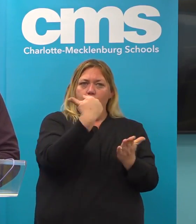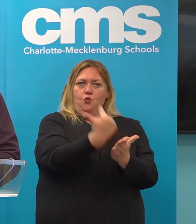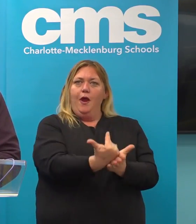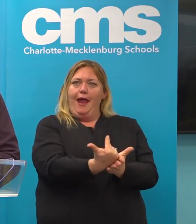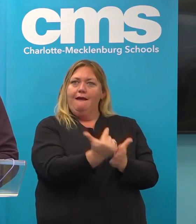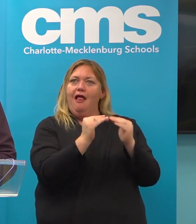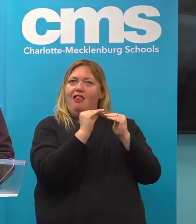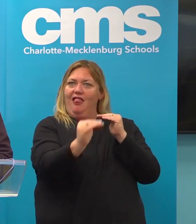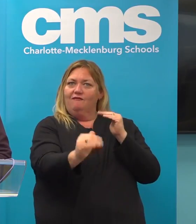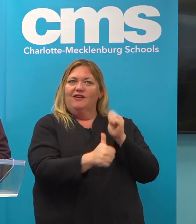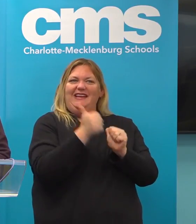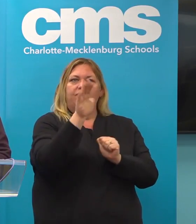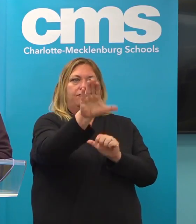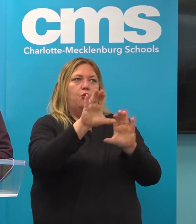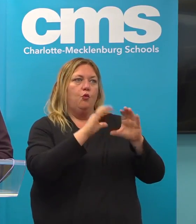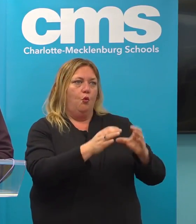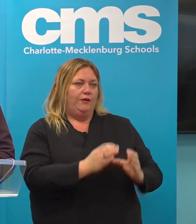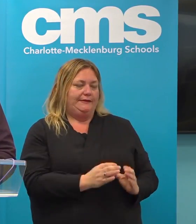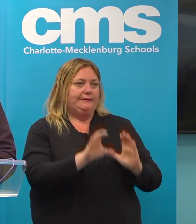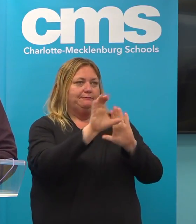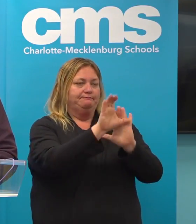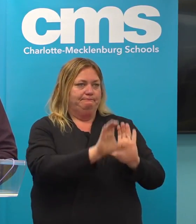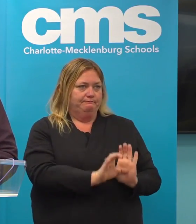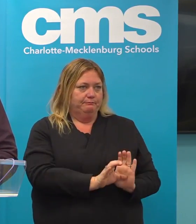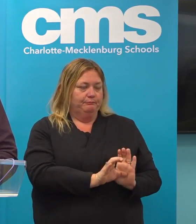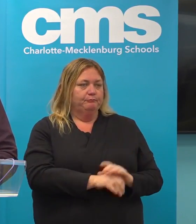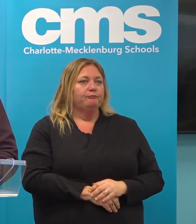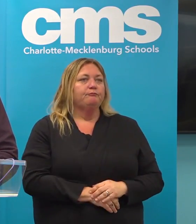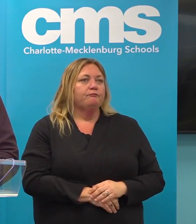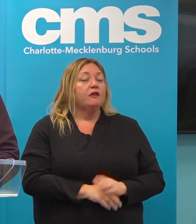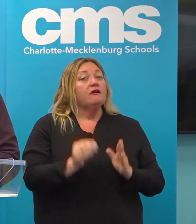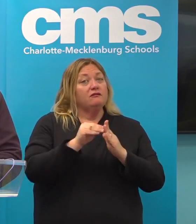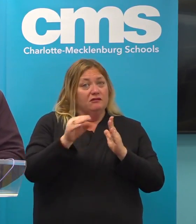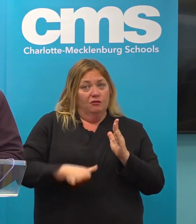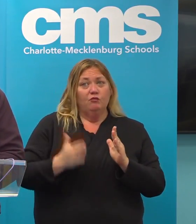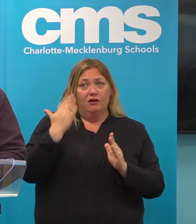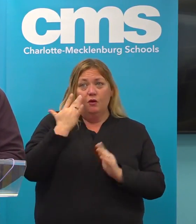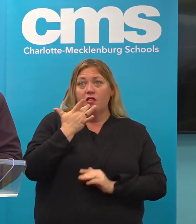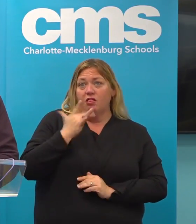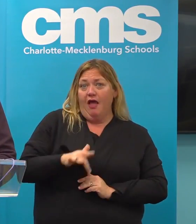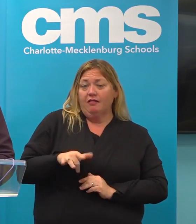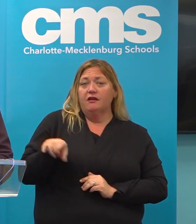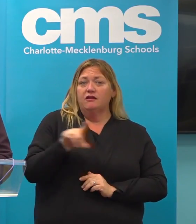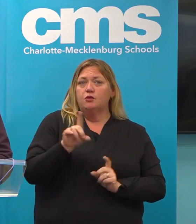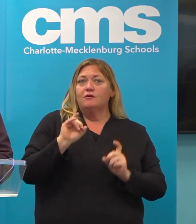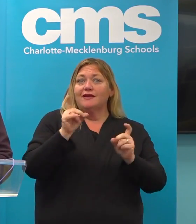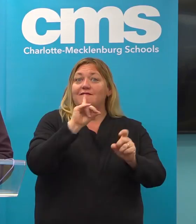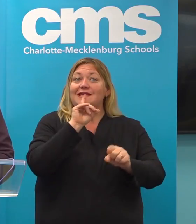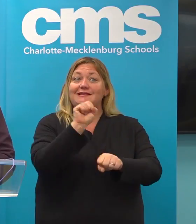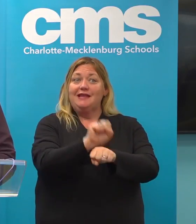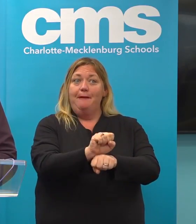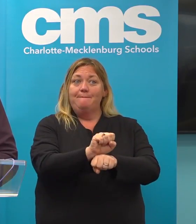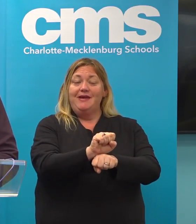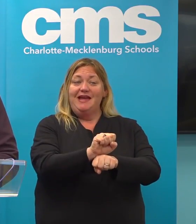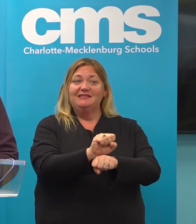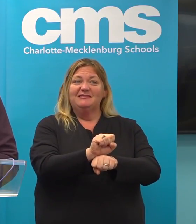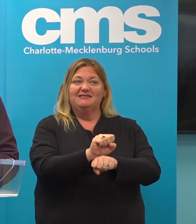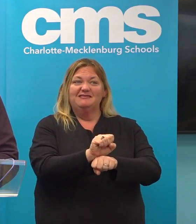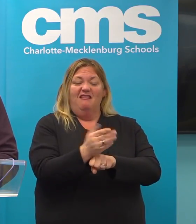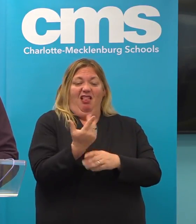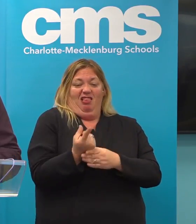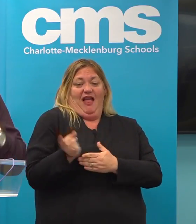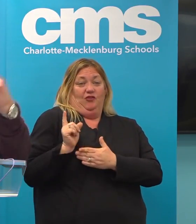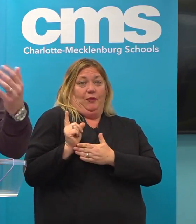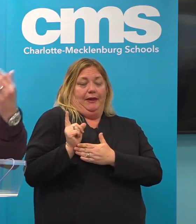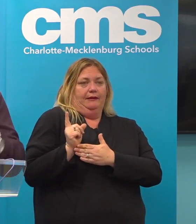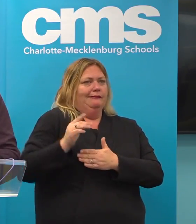each of your courses. Students, we know that it's quite likely that you were given assignments over the course of the last week